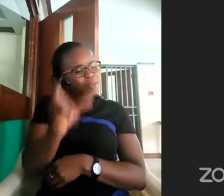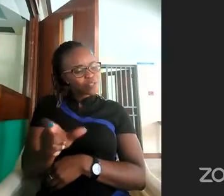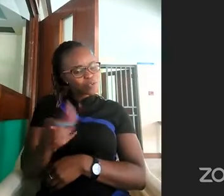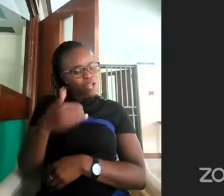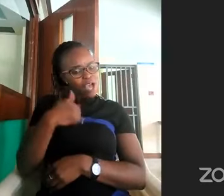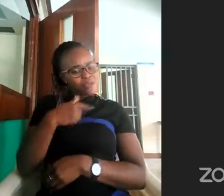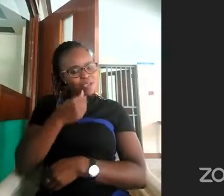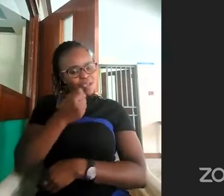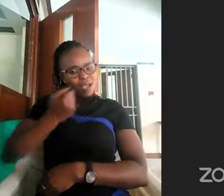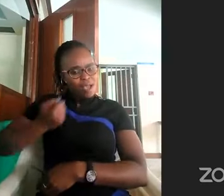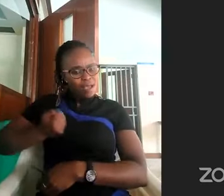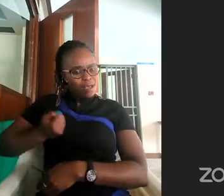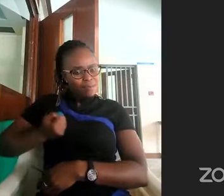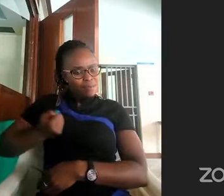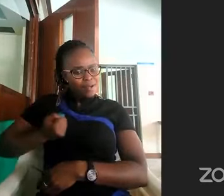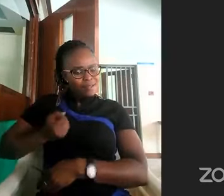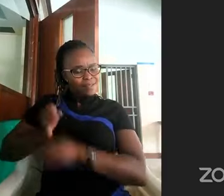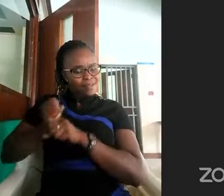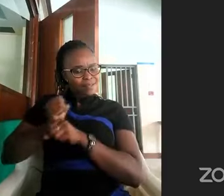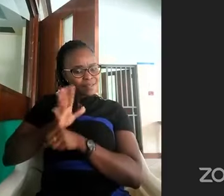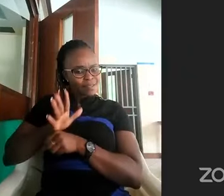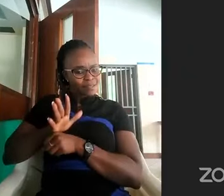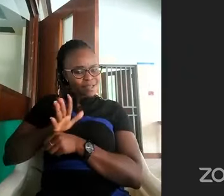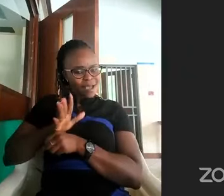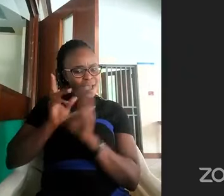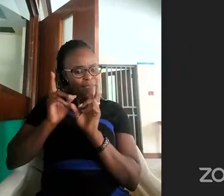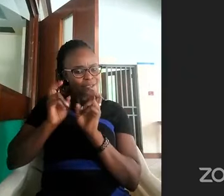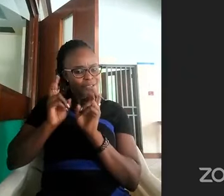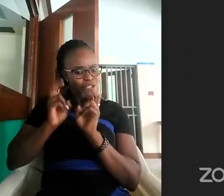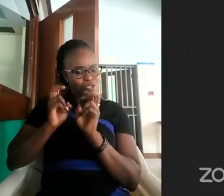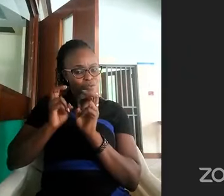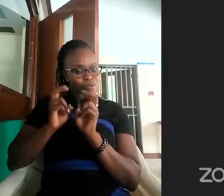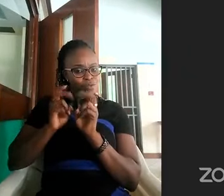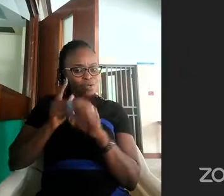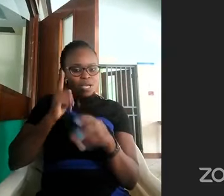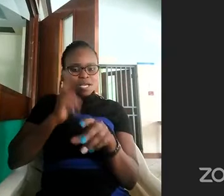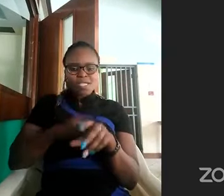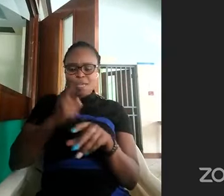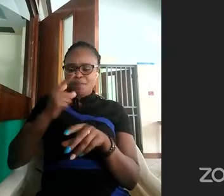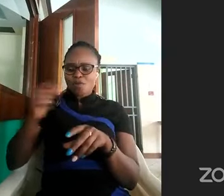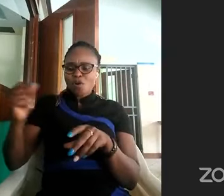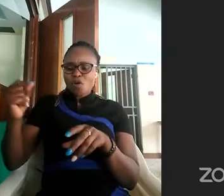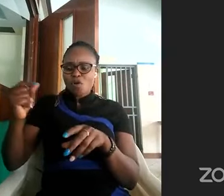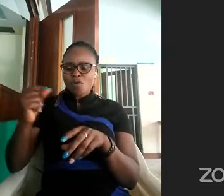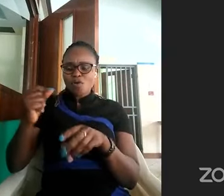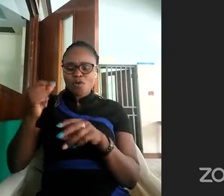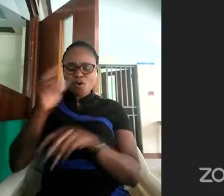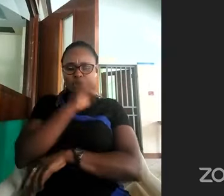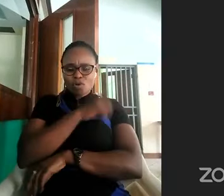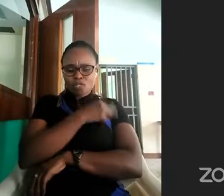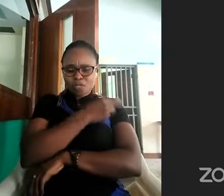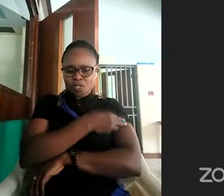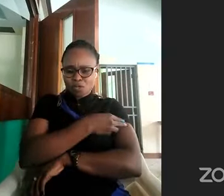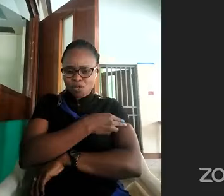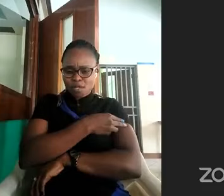cancer or breast cancer issue when they visited the hospital? How did they, were they helped or they were not